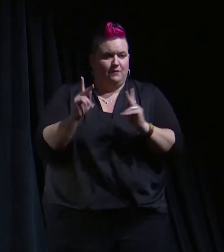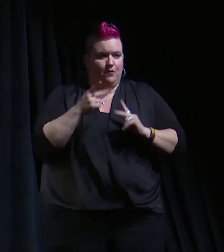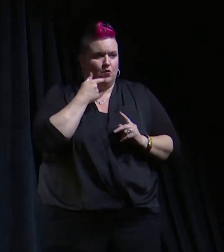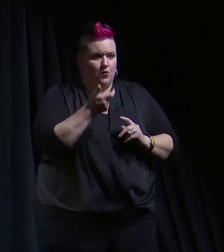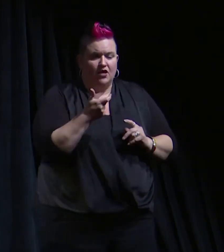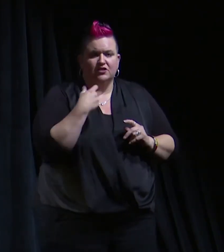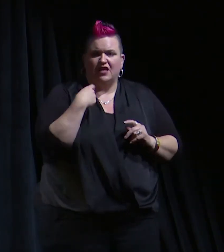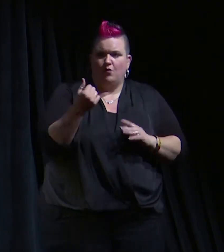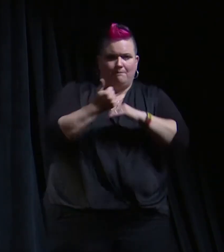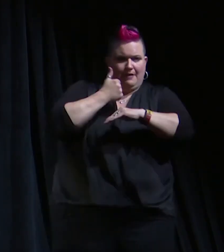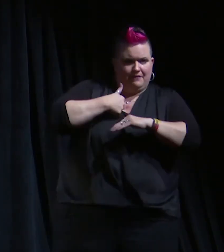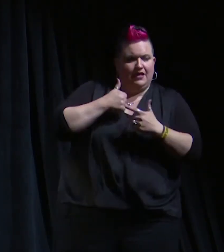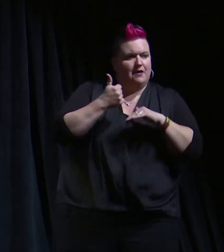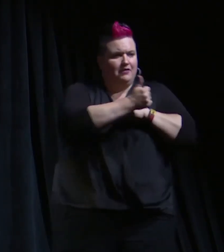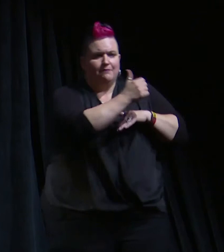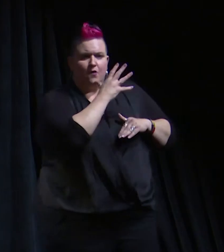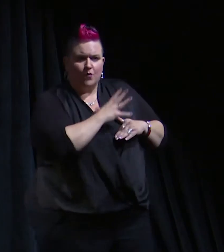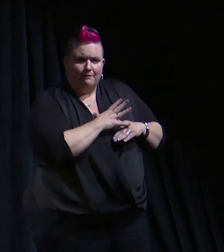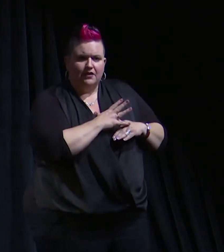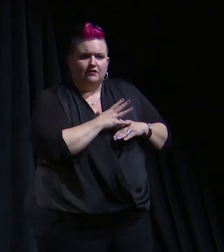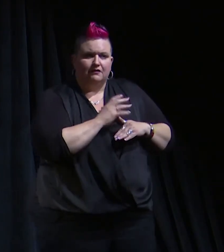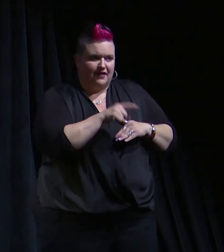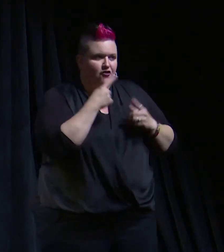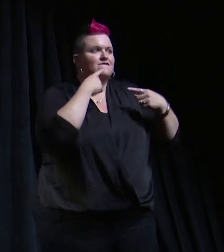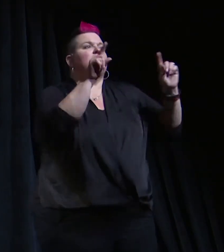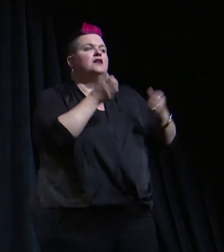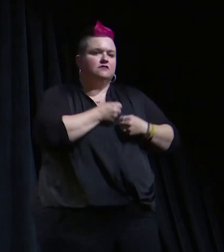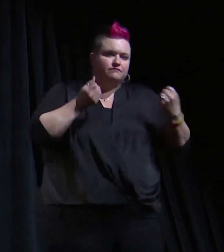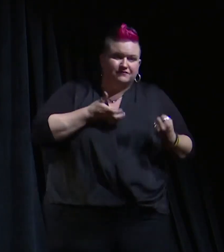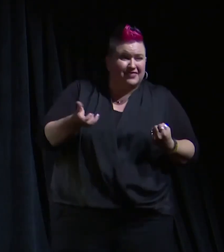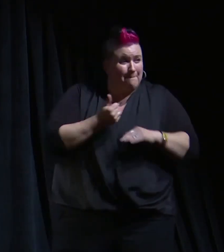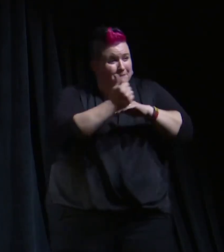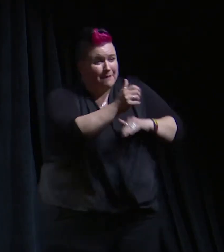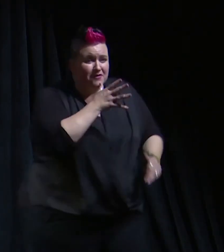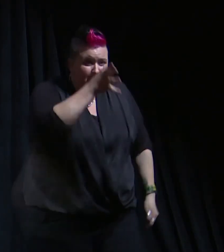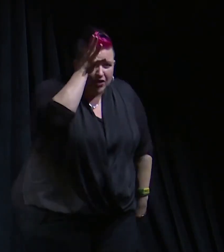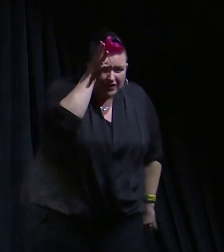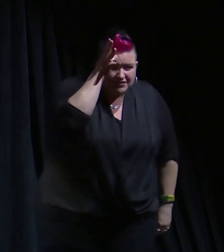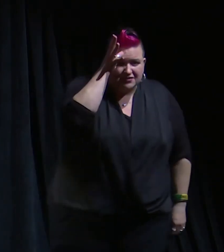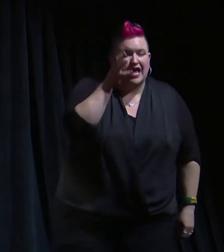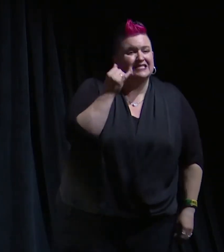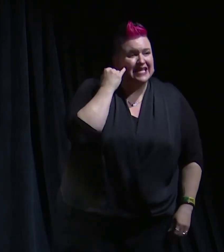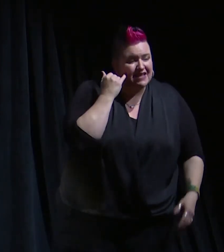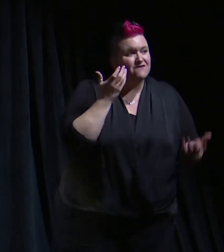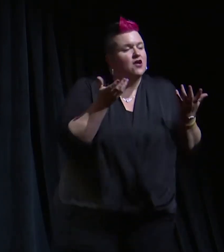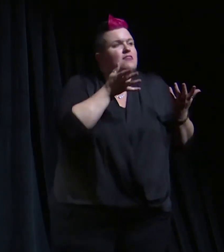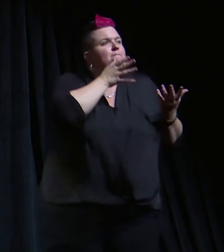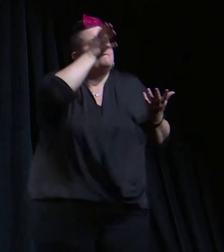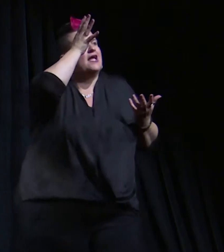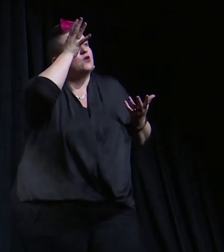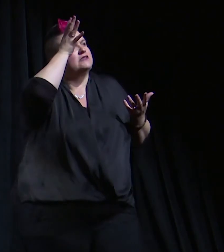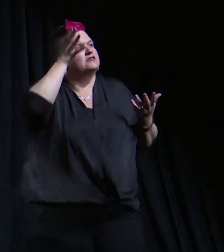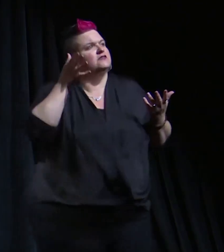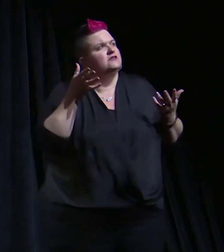everything. They'll blame me. They'll blame the women who are finally telling their stories. They'll blame the parents, as if parents are